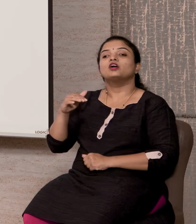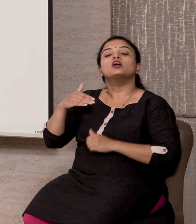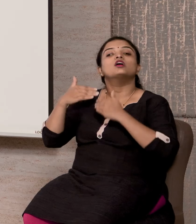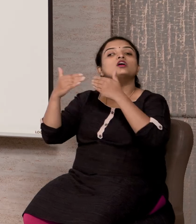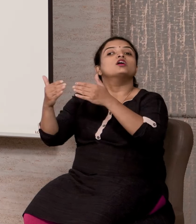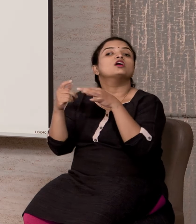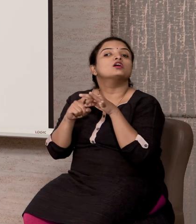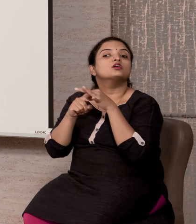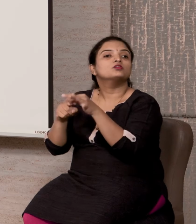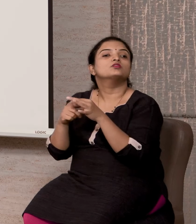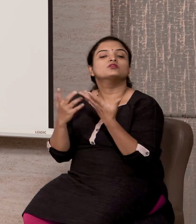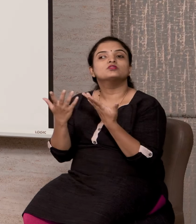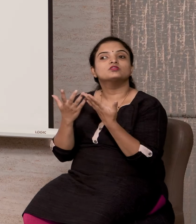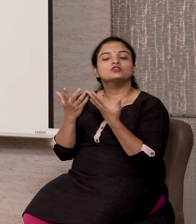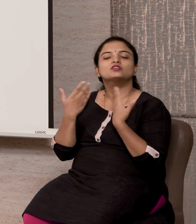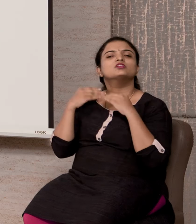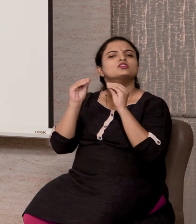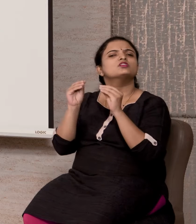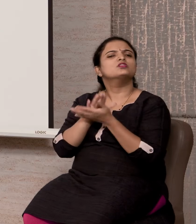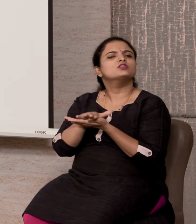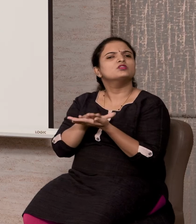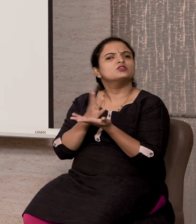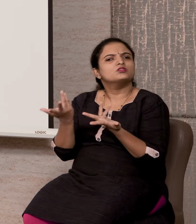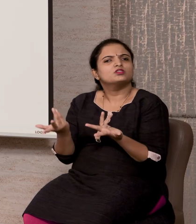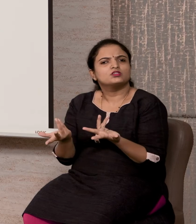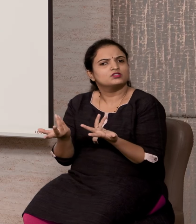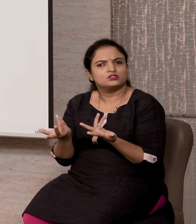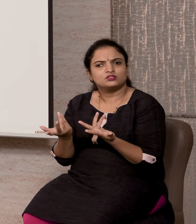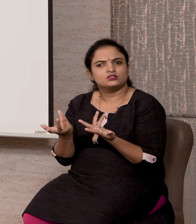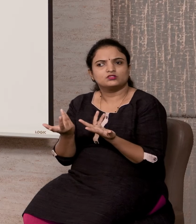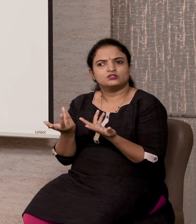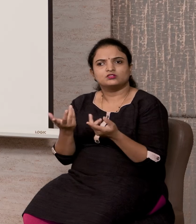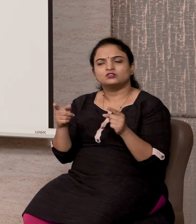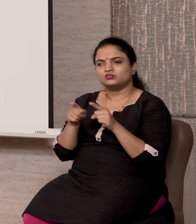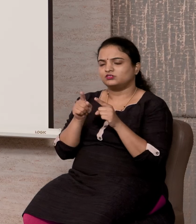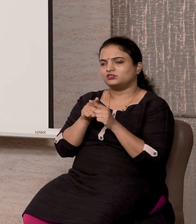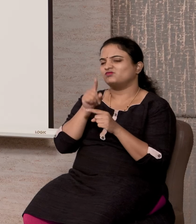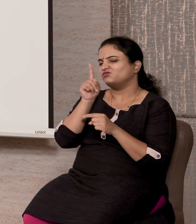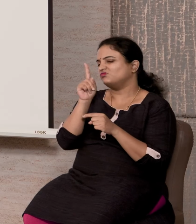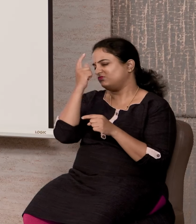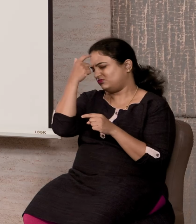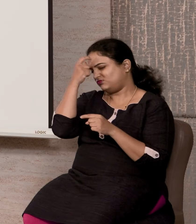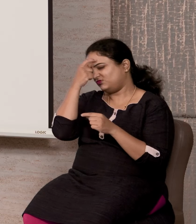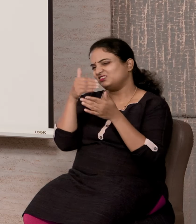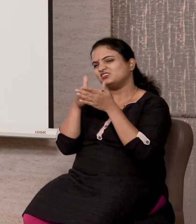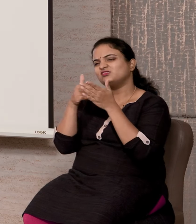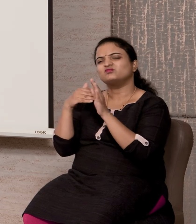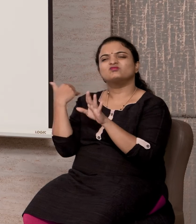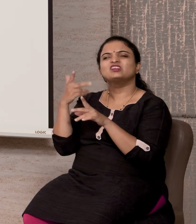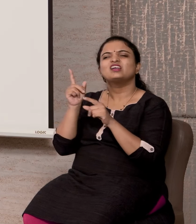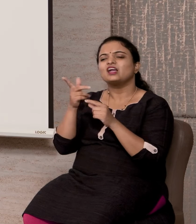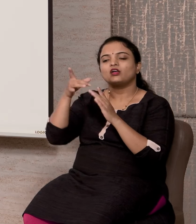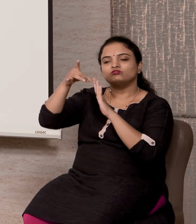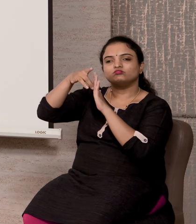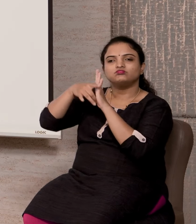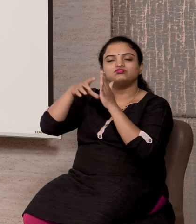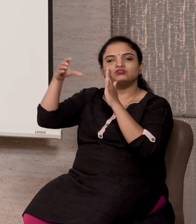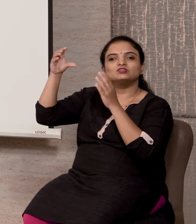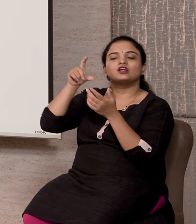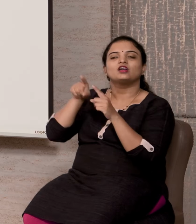was, why are we not teaching, right? So a very common barrier is that it is not a core part of the